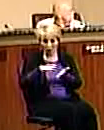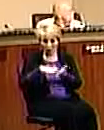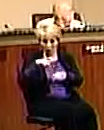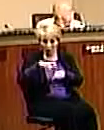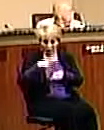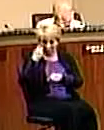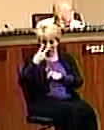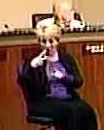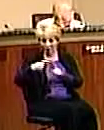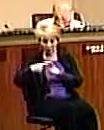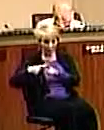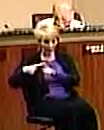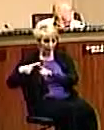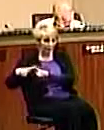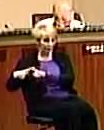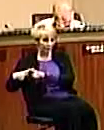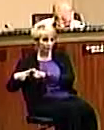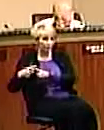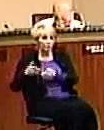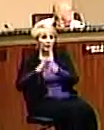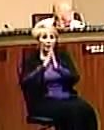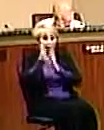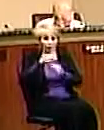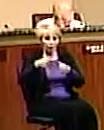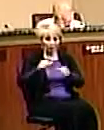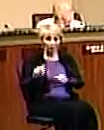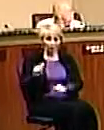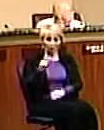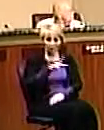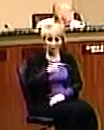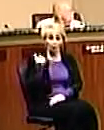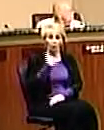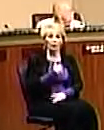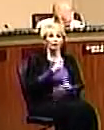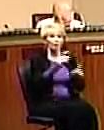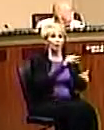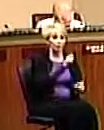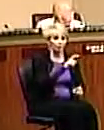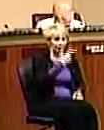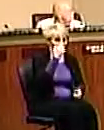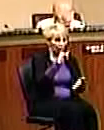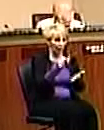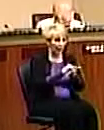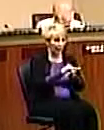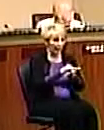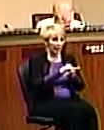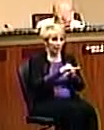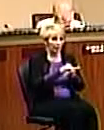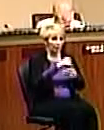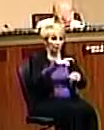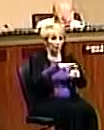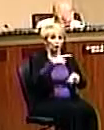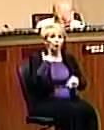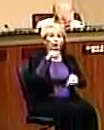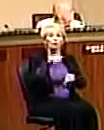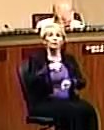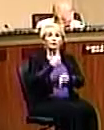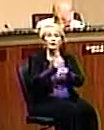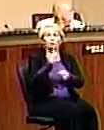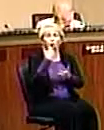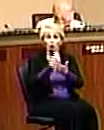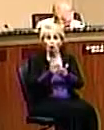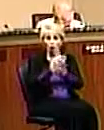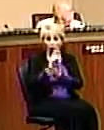for 12 months, you ask for your deposit back, we will give it to you because at that point you have established good